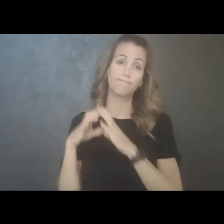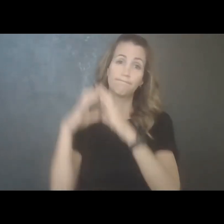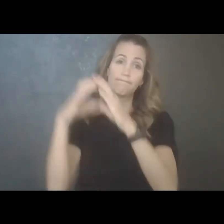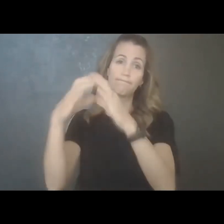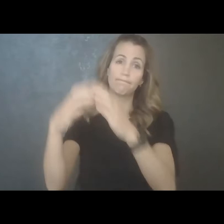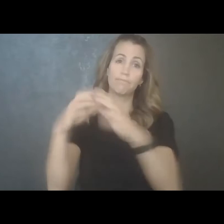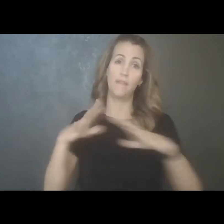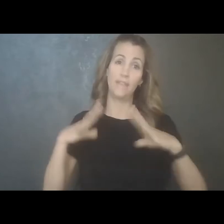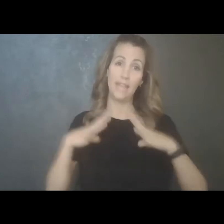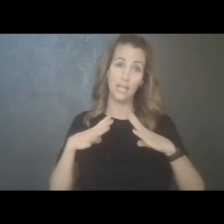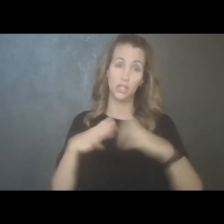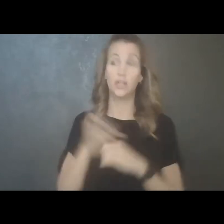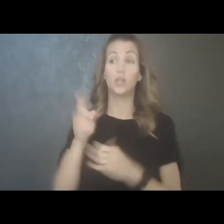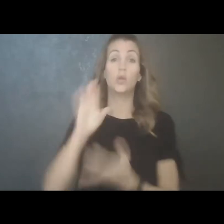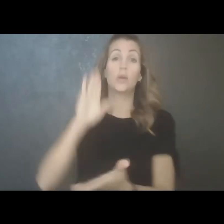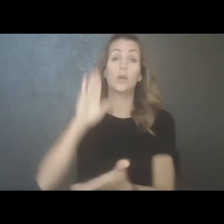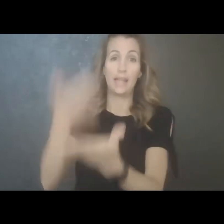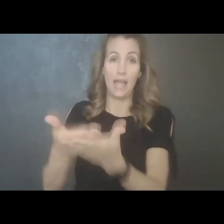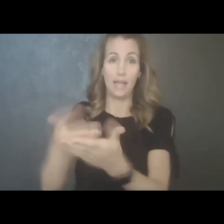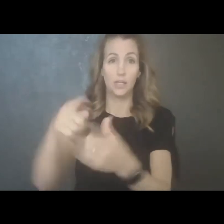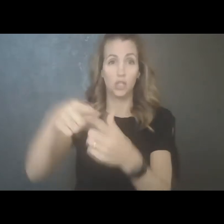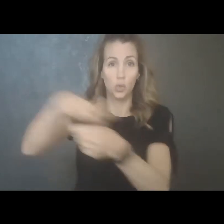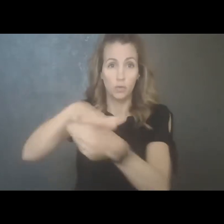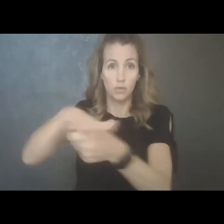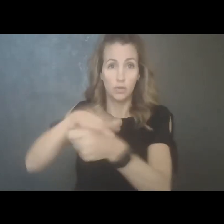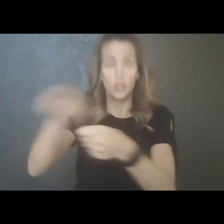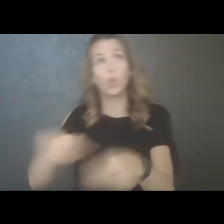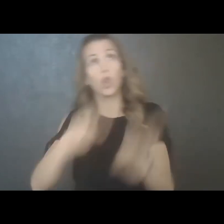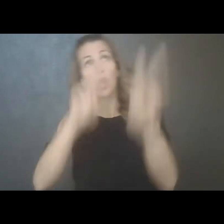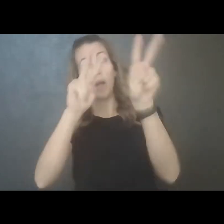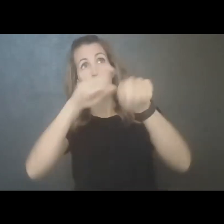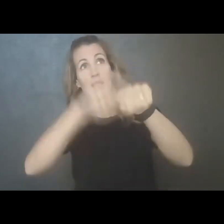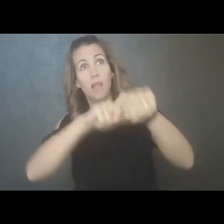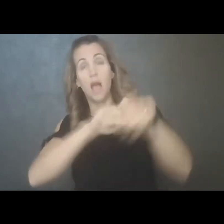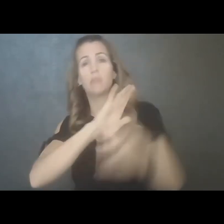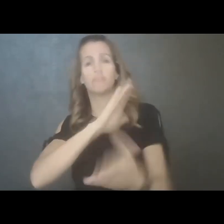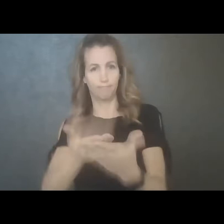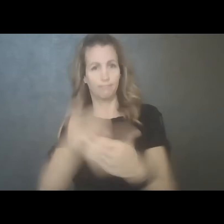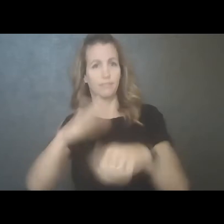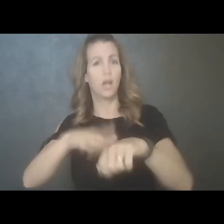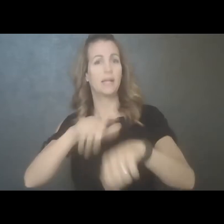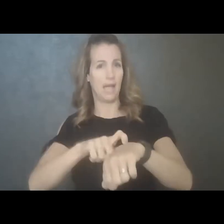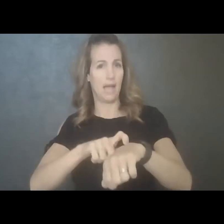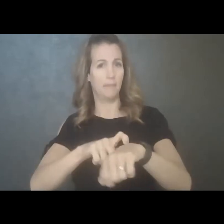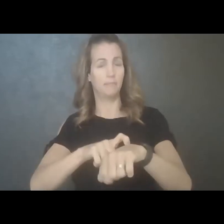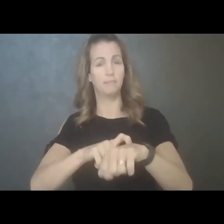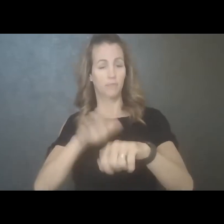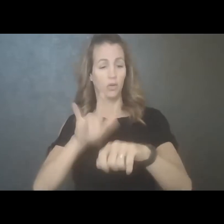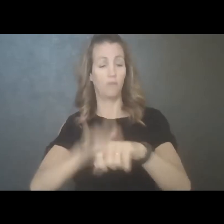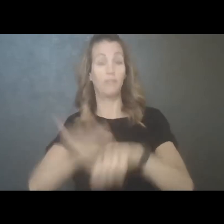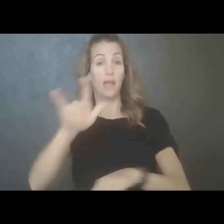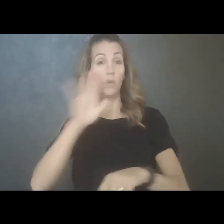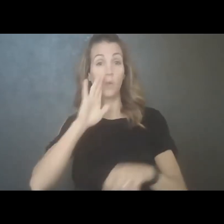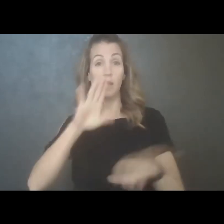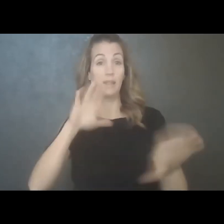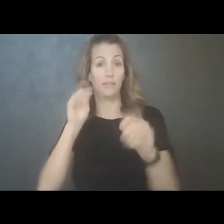you get to the terminal where you are. You look up at the clock. You made it on time, and your flight is leaving at a specific time. So